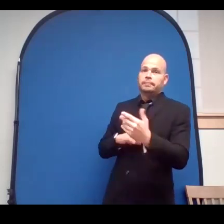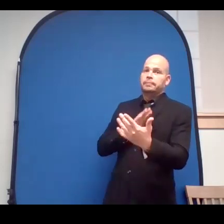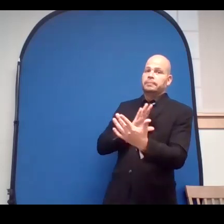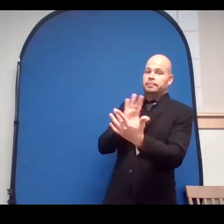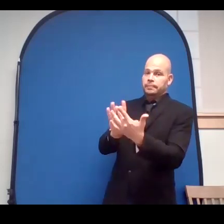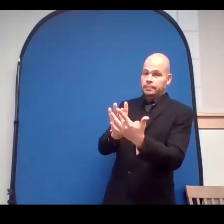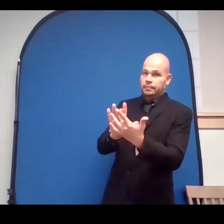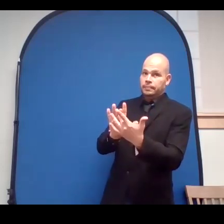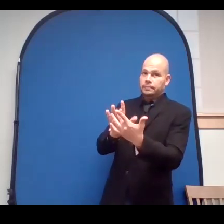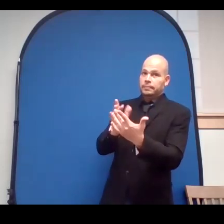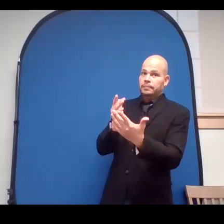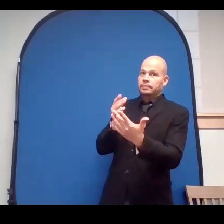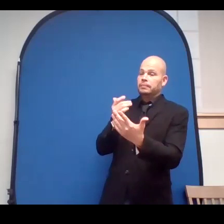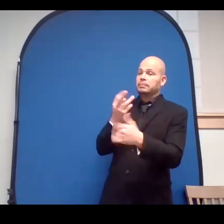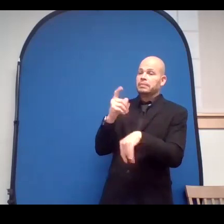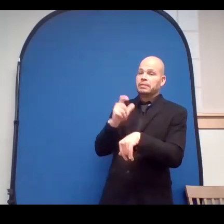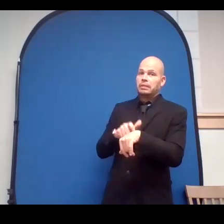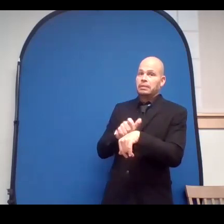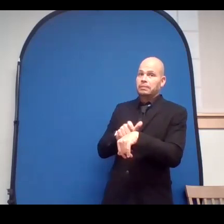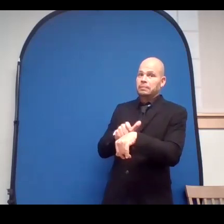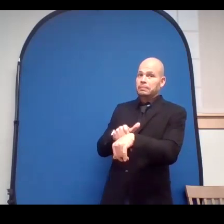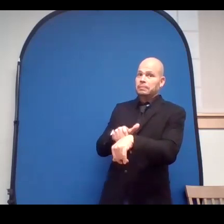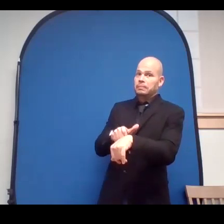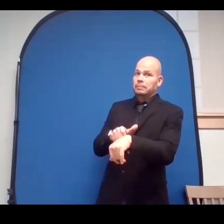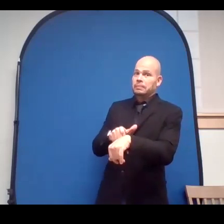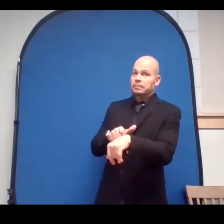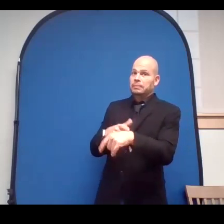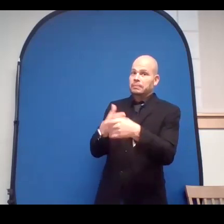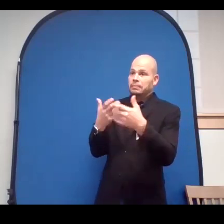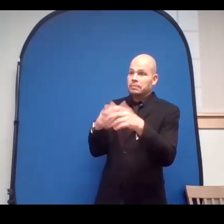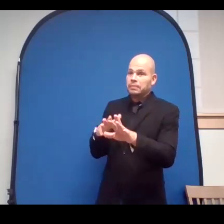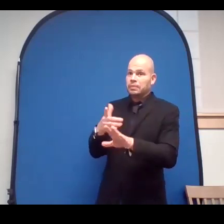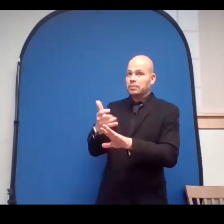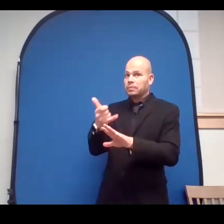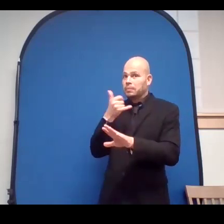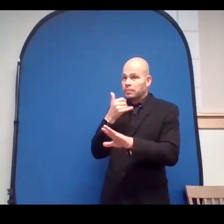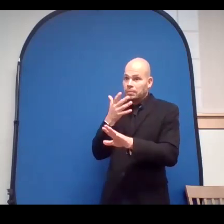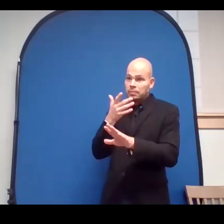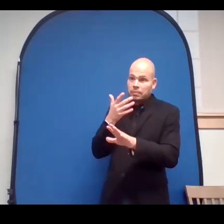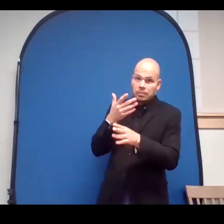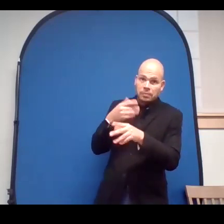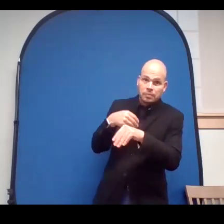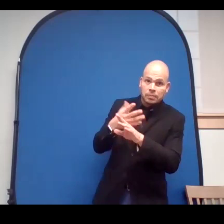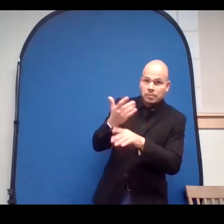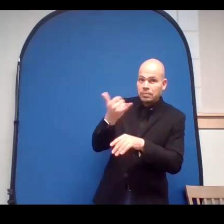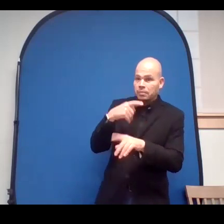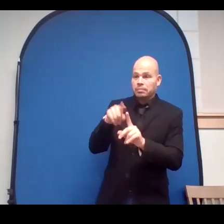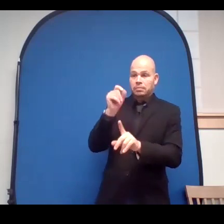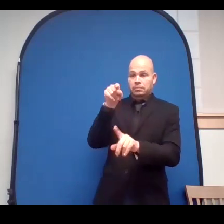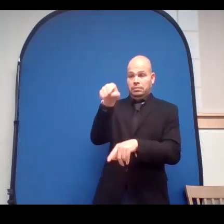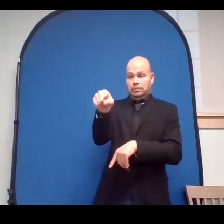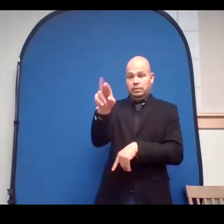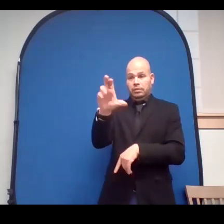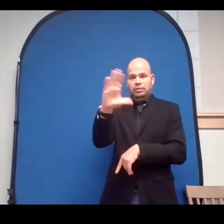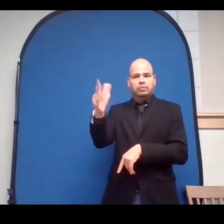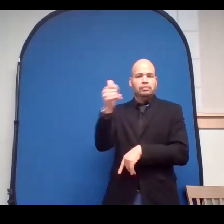a couple more times, just on the off chance that he had answered my call, but he never answered my call. Did he show